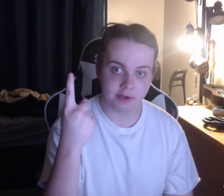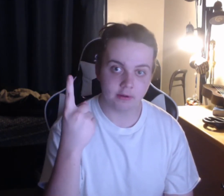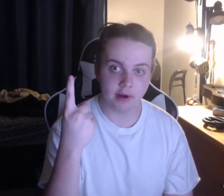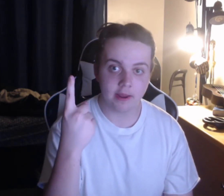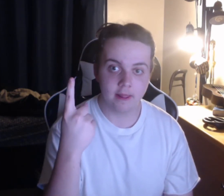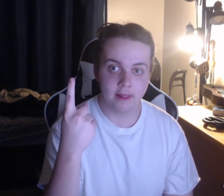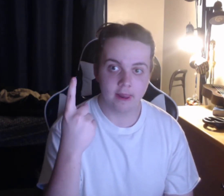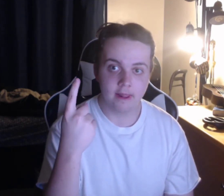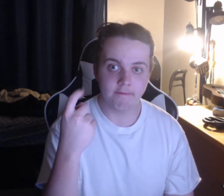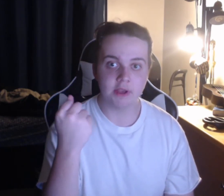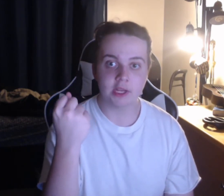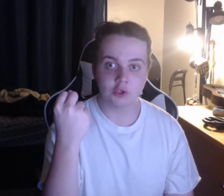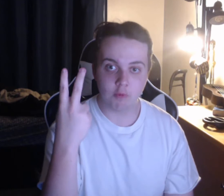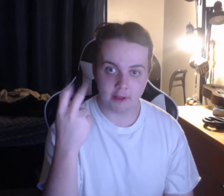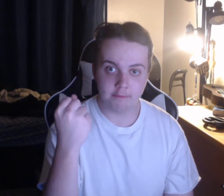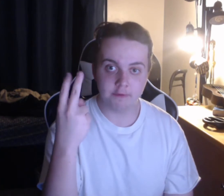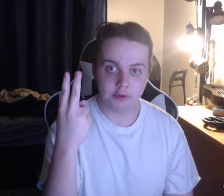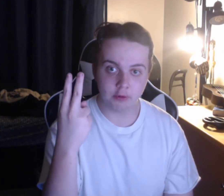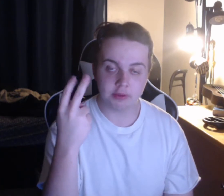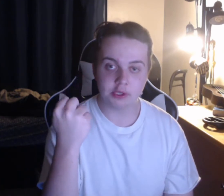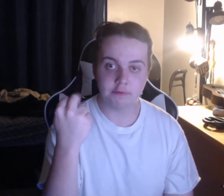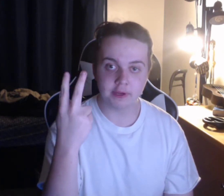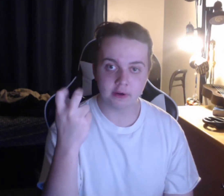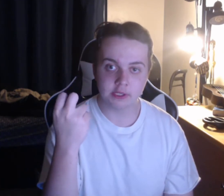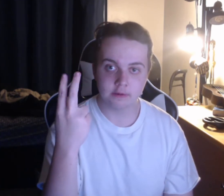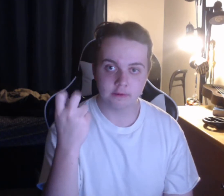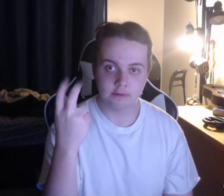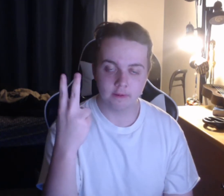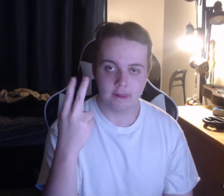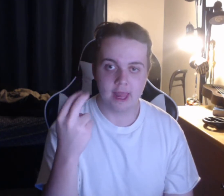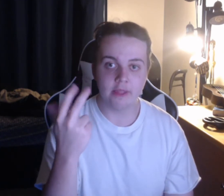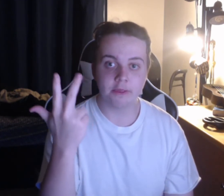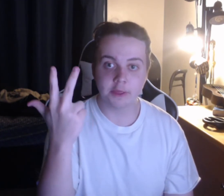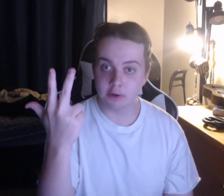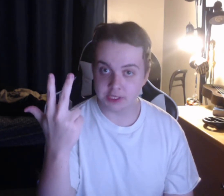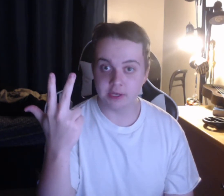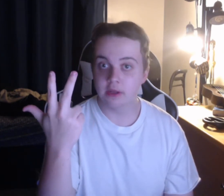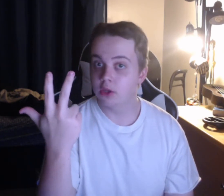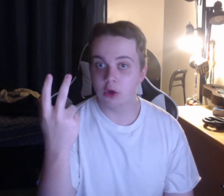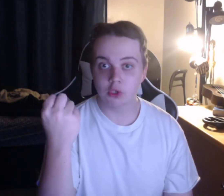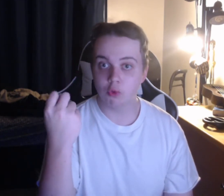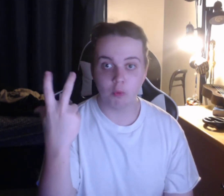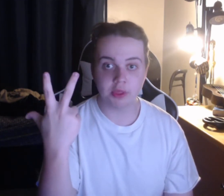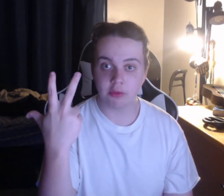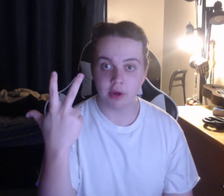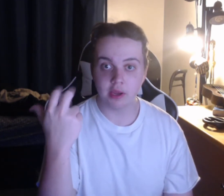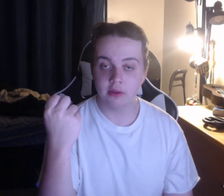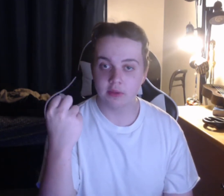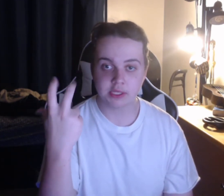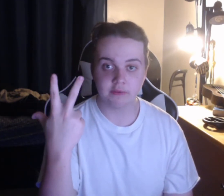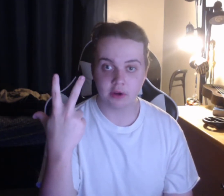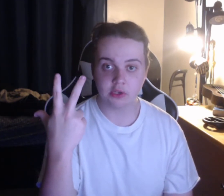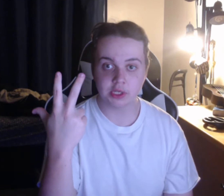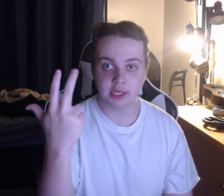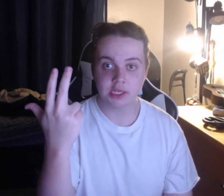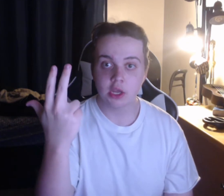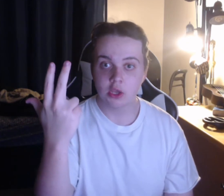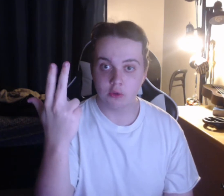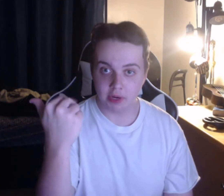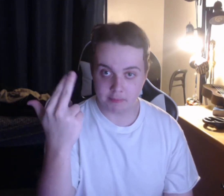right? Then you got 12. You do it with the 2 fingers. And then 13, you don't do it with the 3. This is a very interesting case. You bring it back